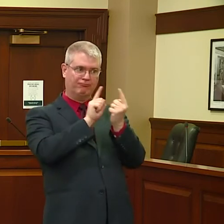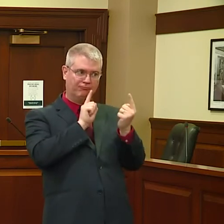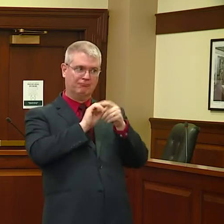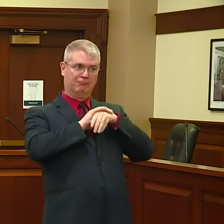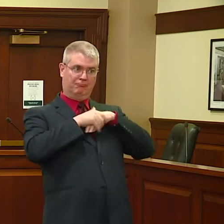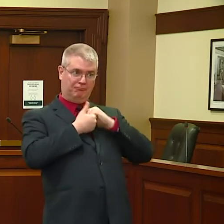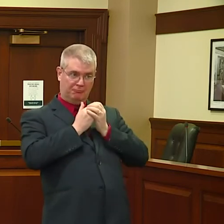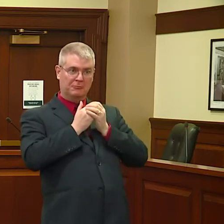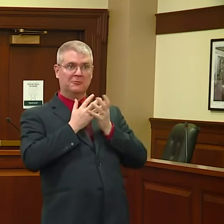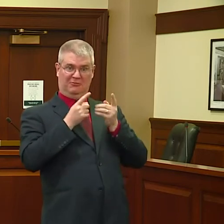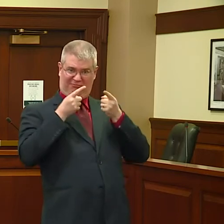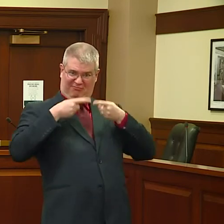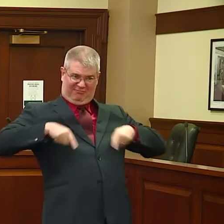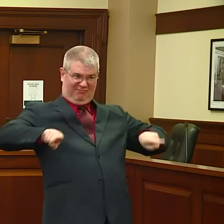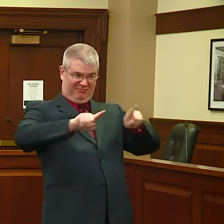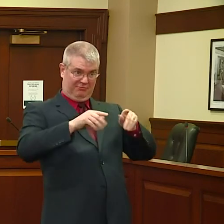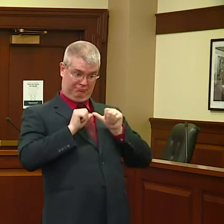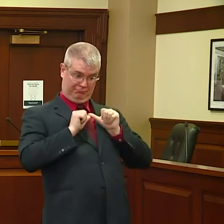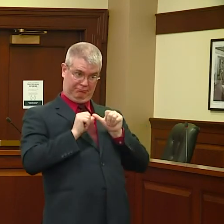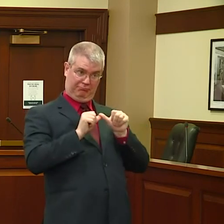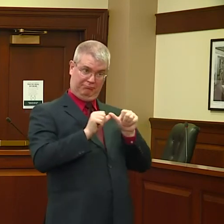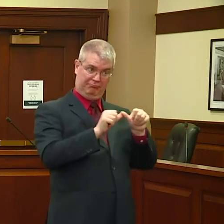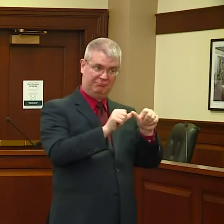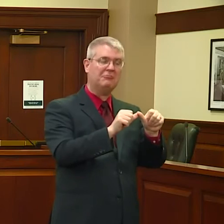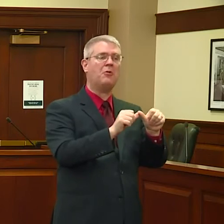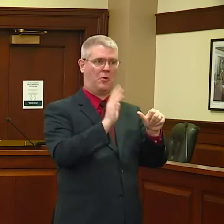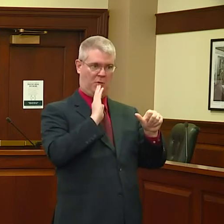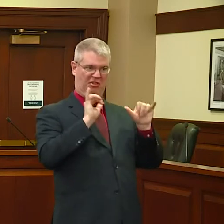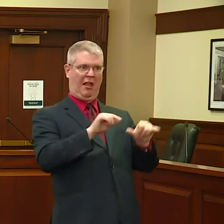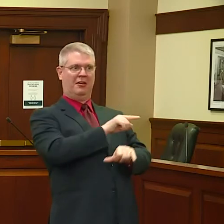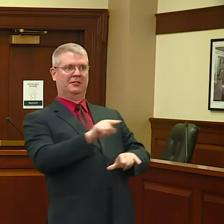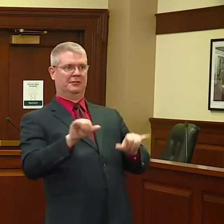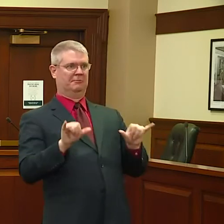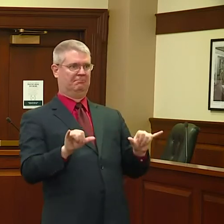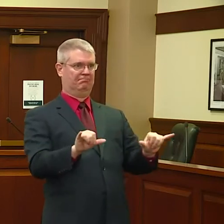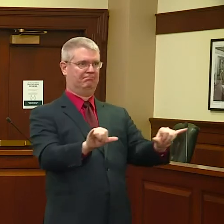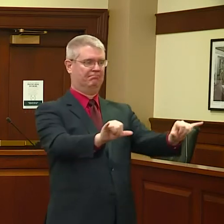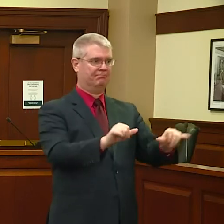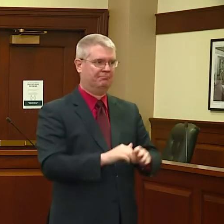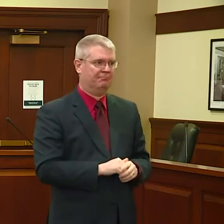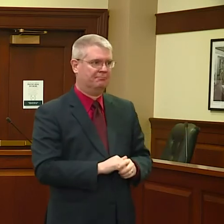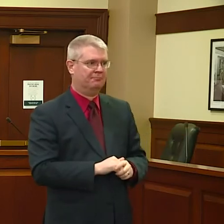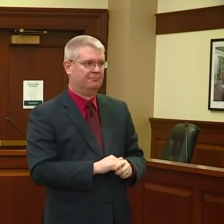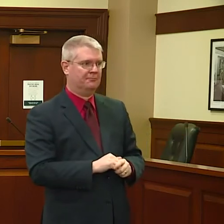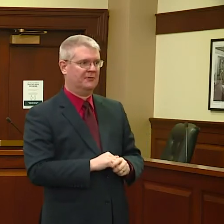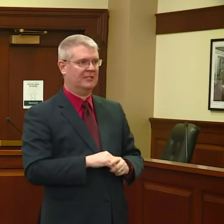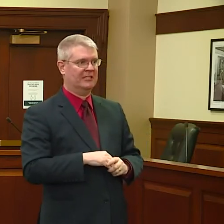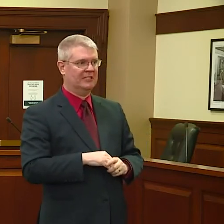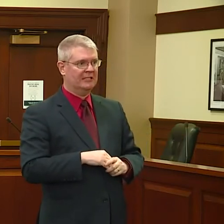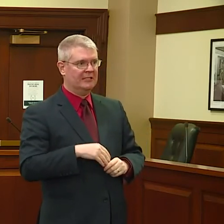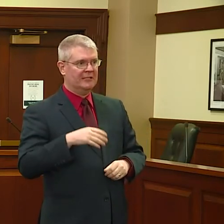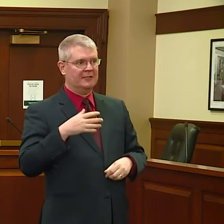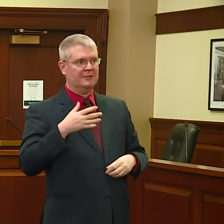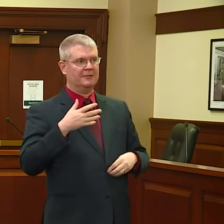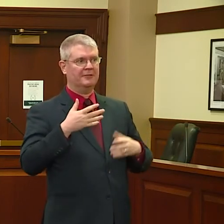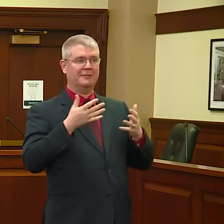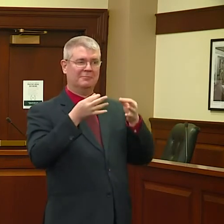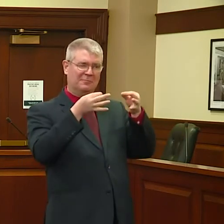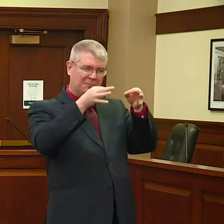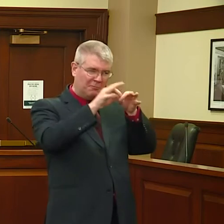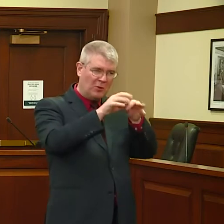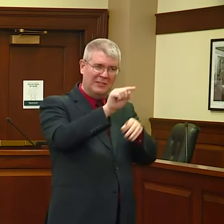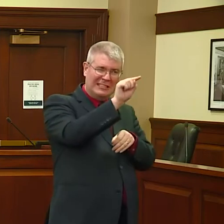something Idaho is all about. And our personal actions are becoming even more important. We're seeing case